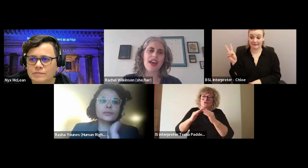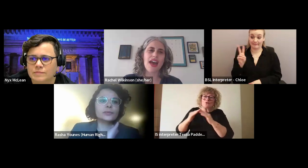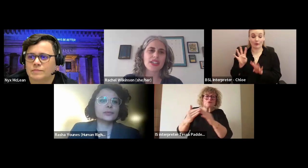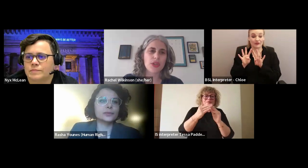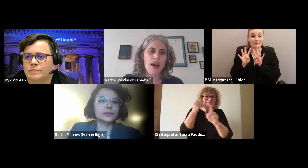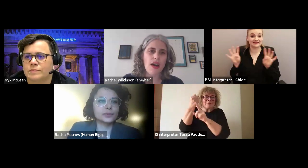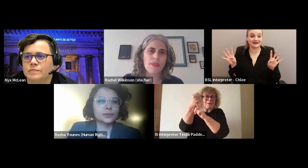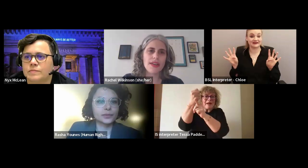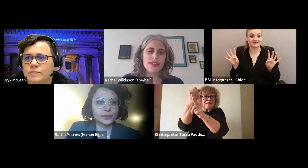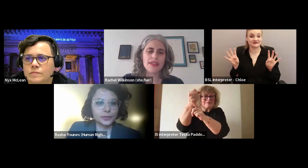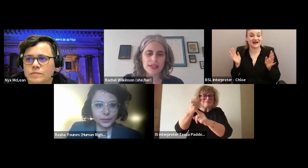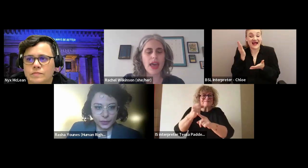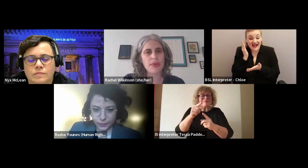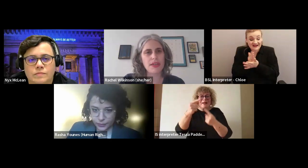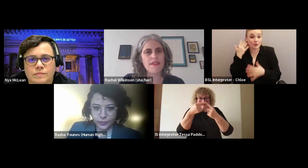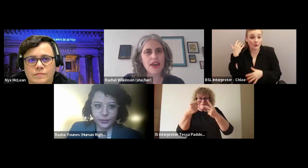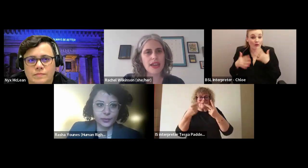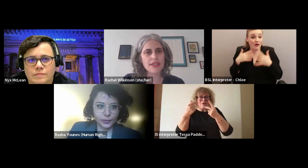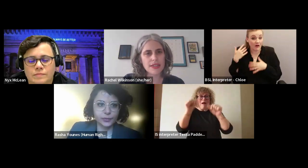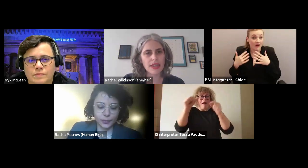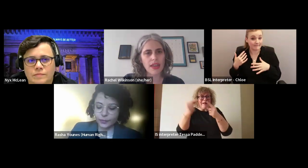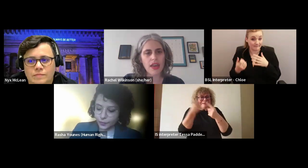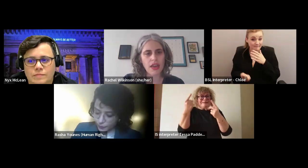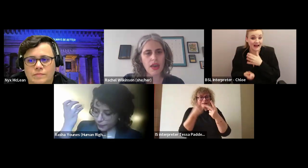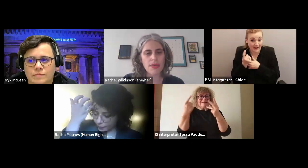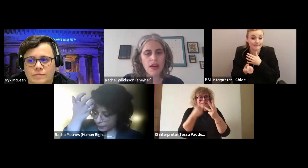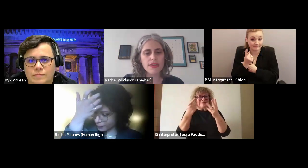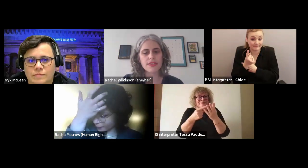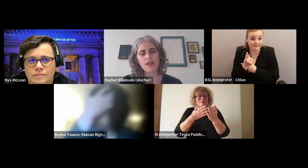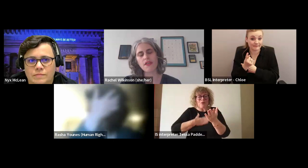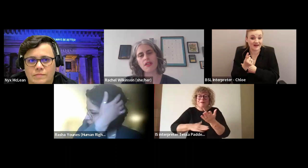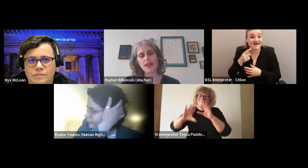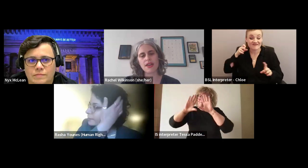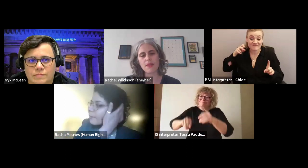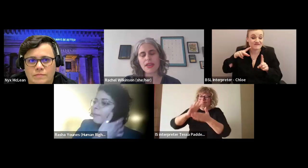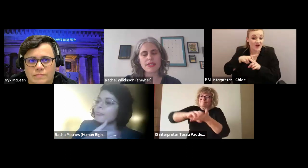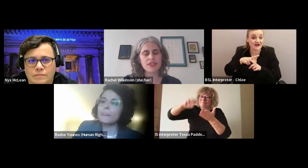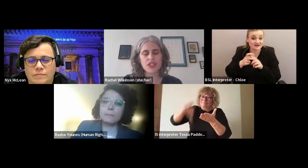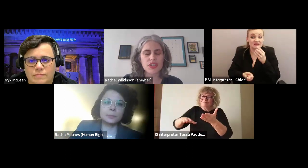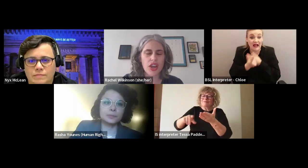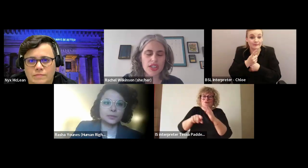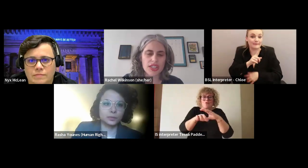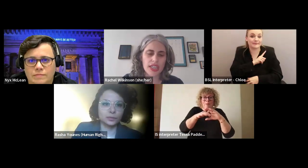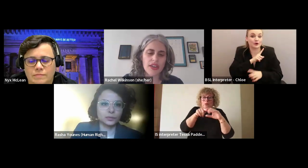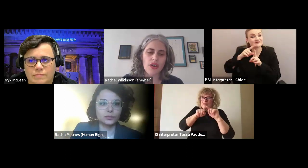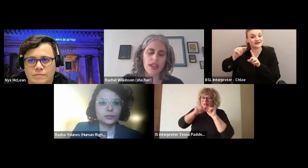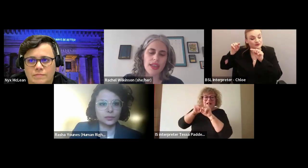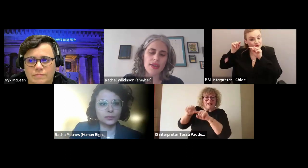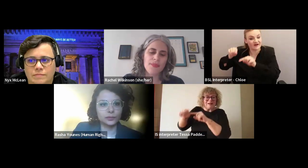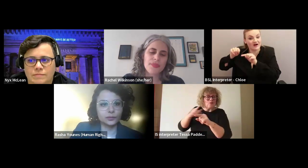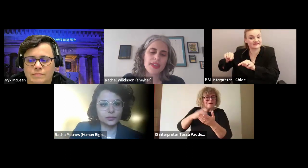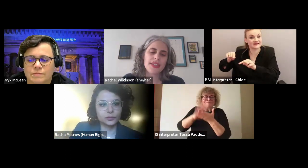panelists that actual harm does happen and violence does occur because of digital targeting